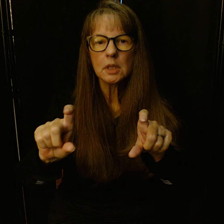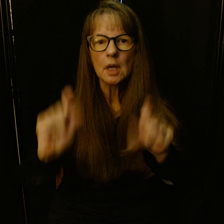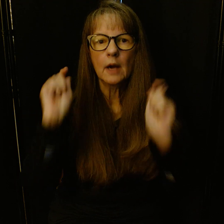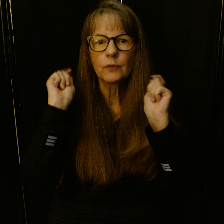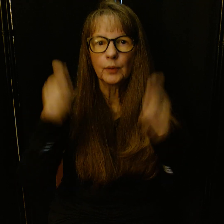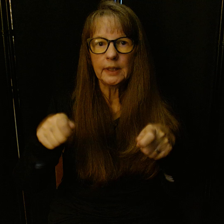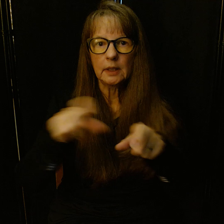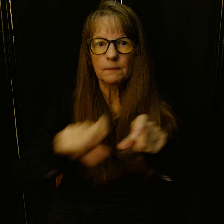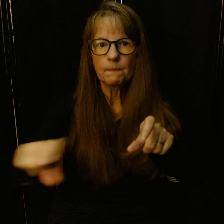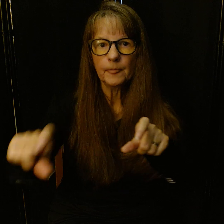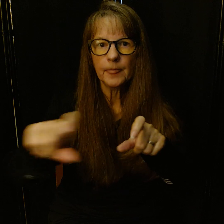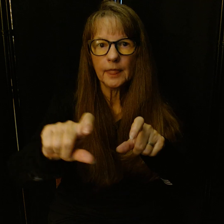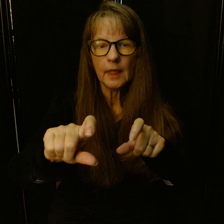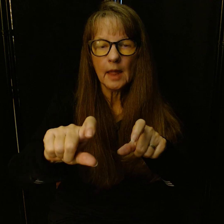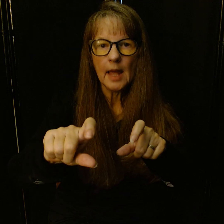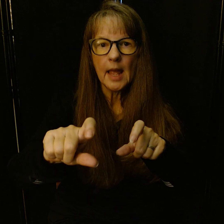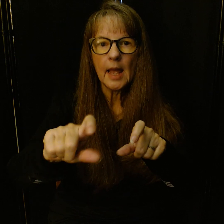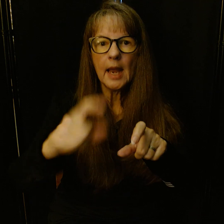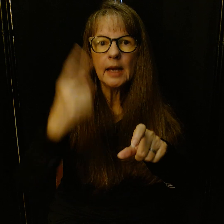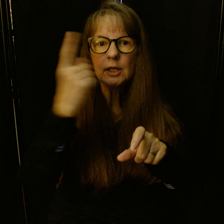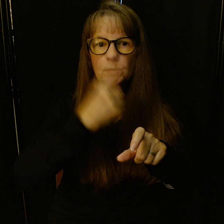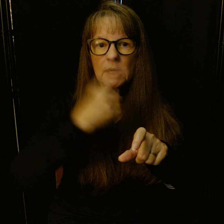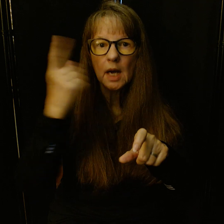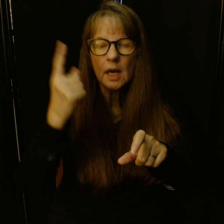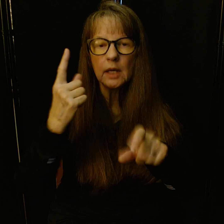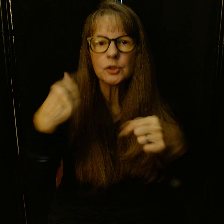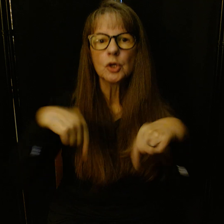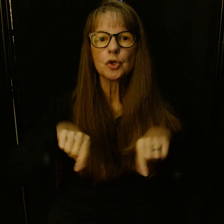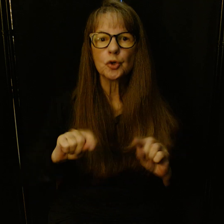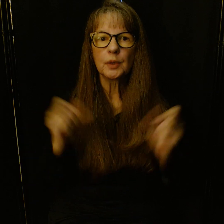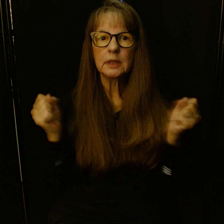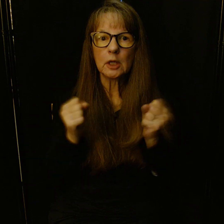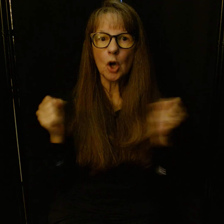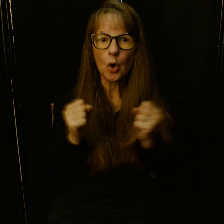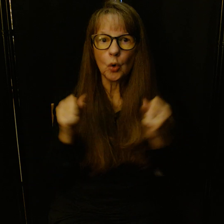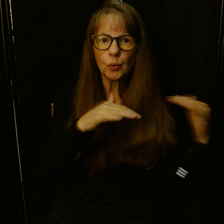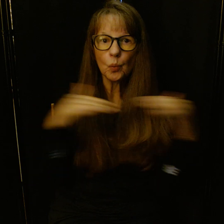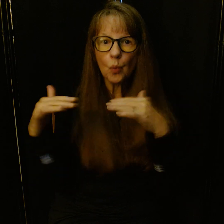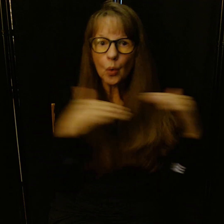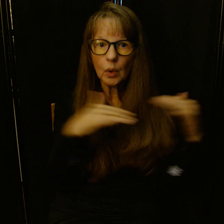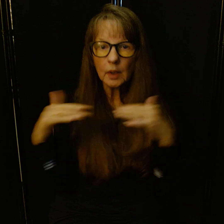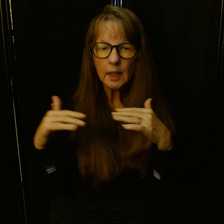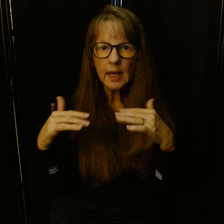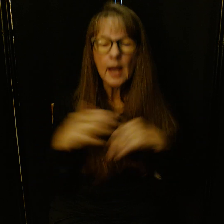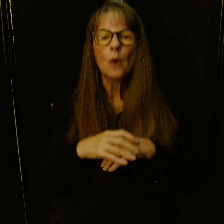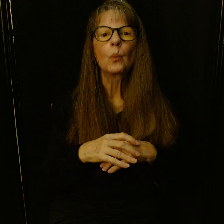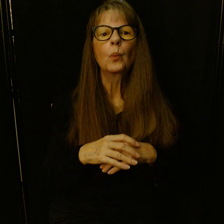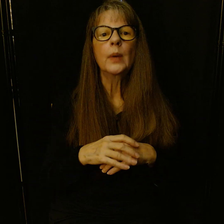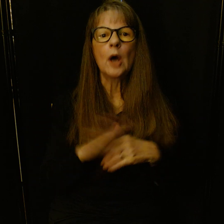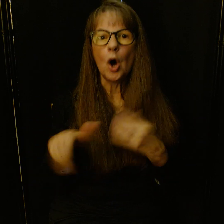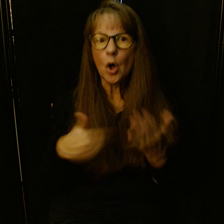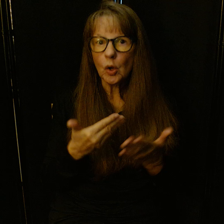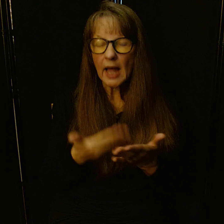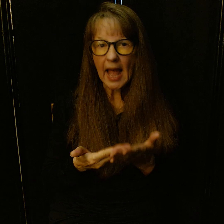of Greenland. And it's because during the Cold War, we all had